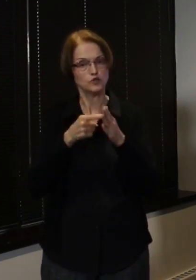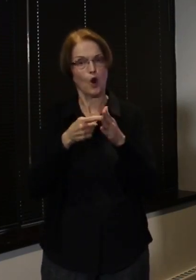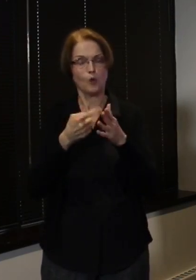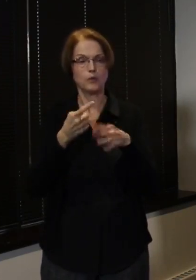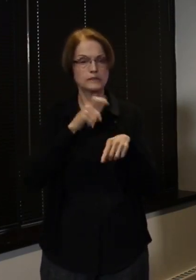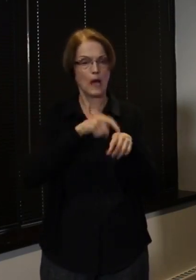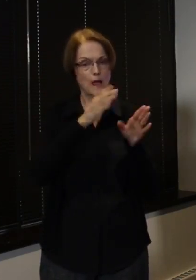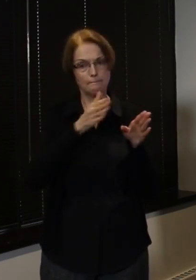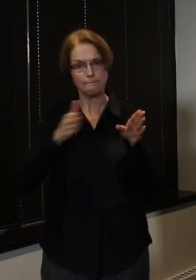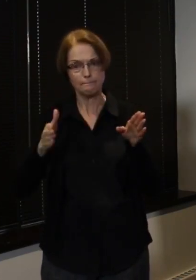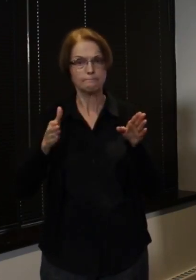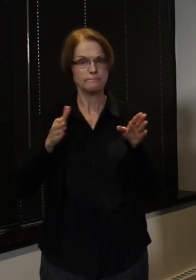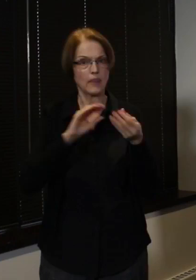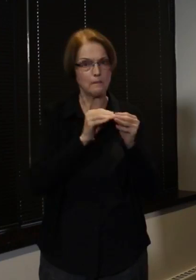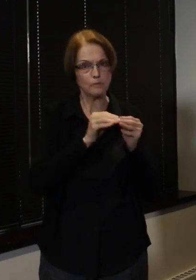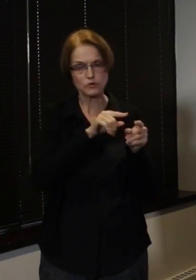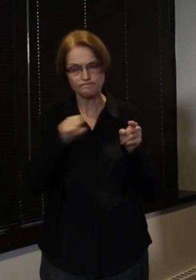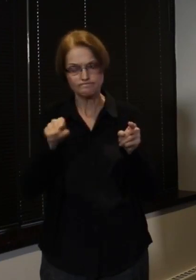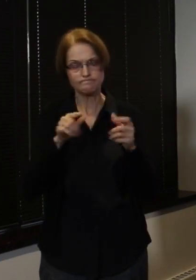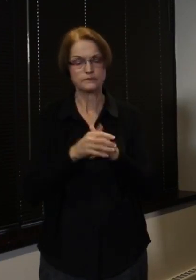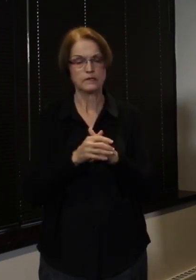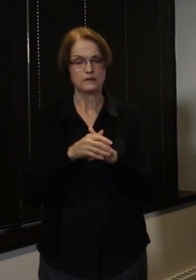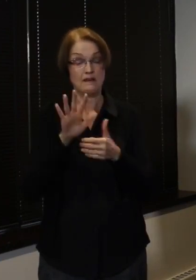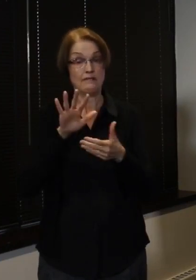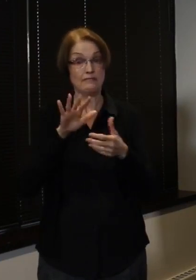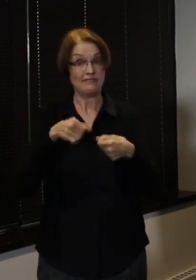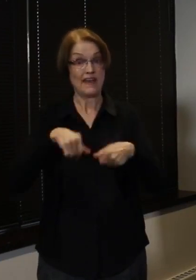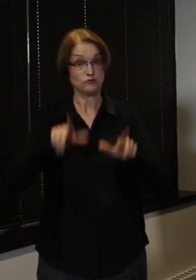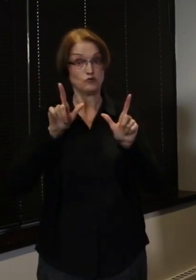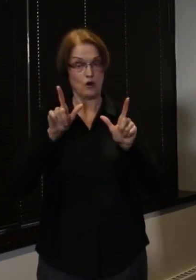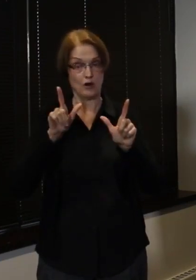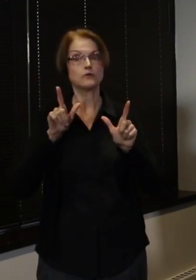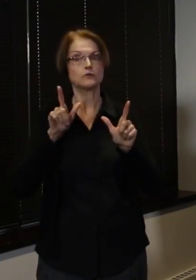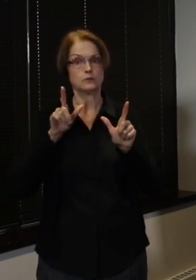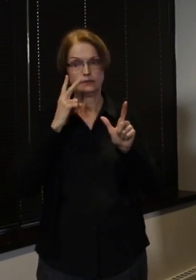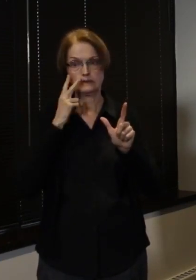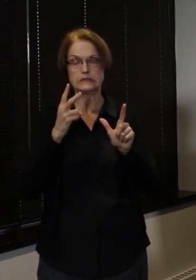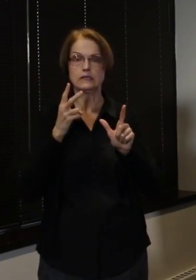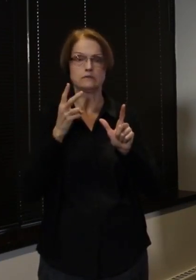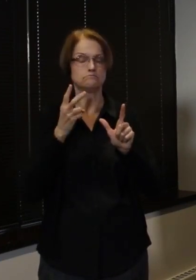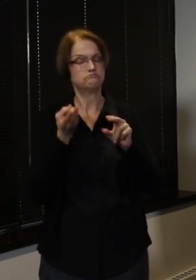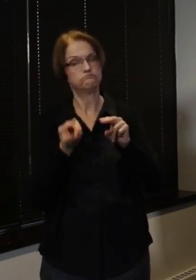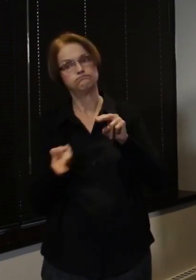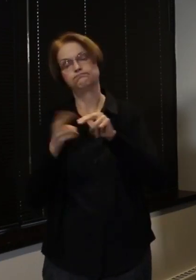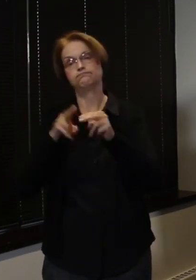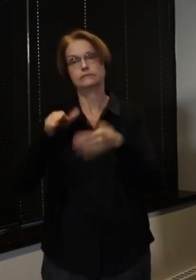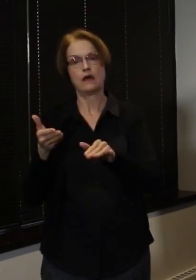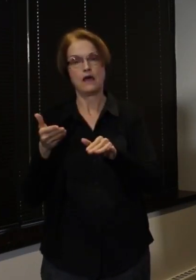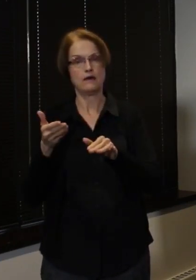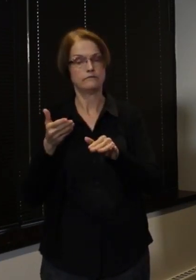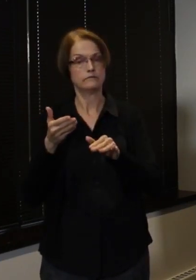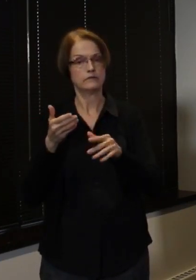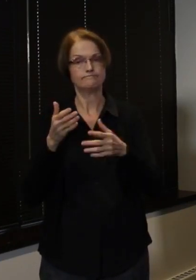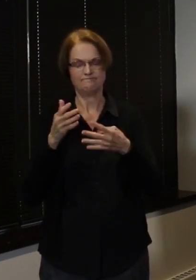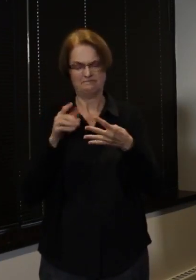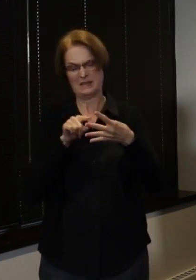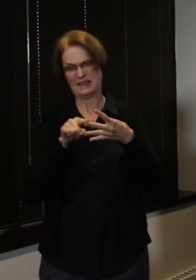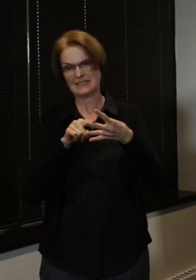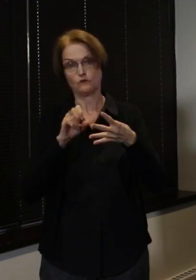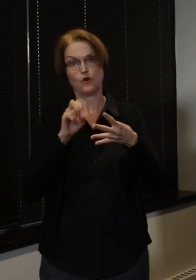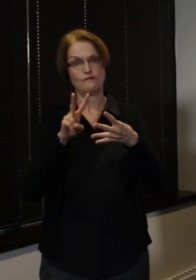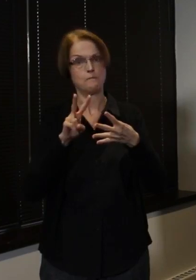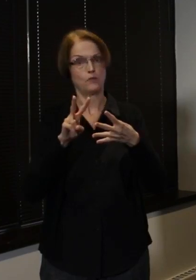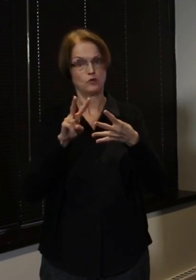And as you can see from this chart, we've seen a dramatic uptick in deaths, which really started during around that second week of